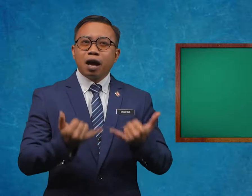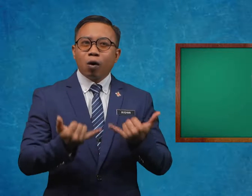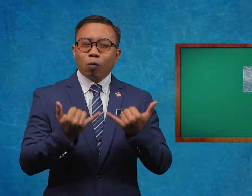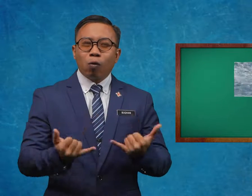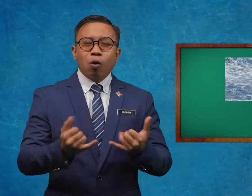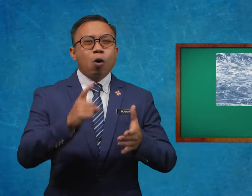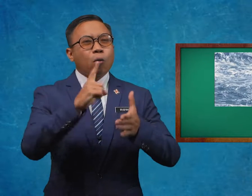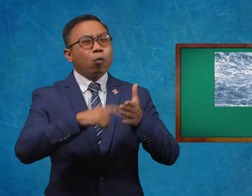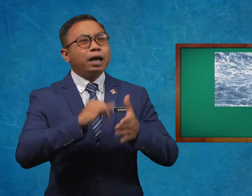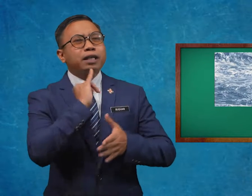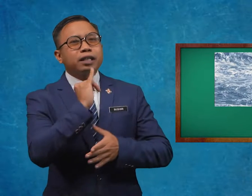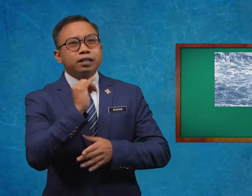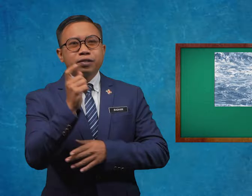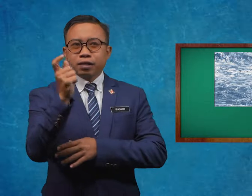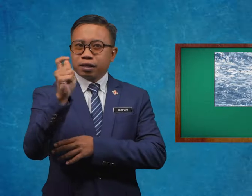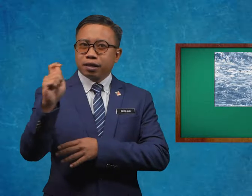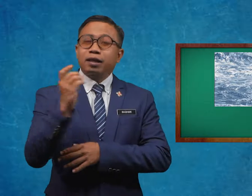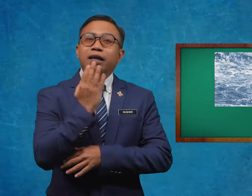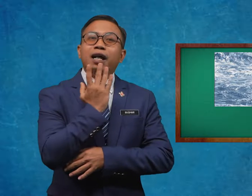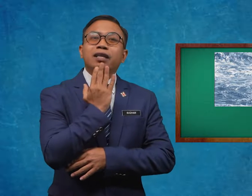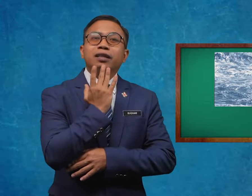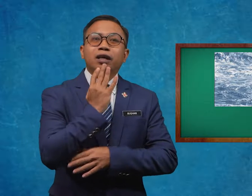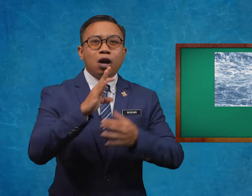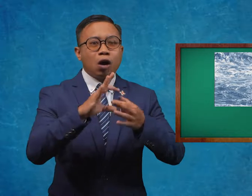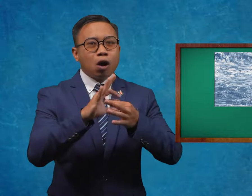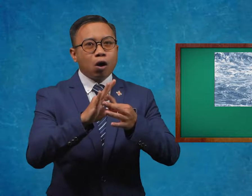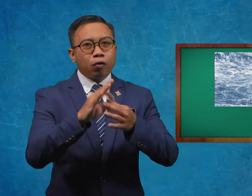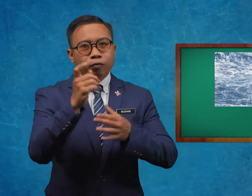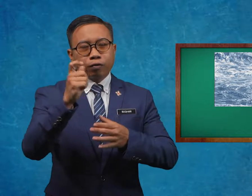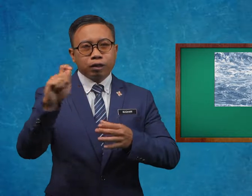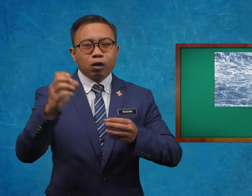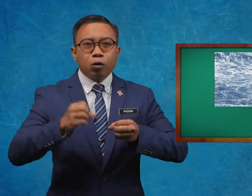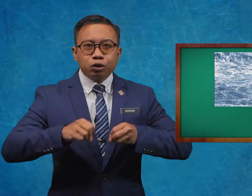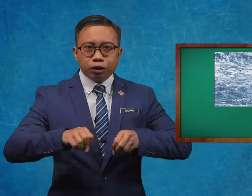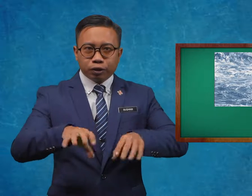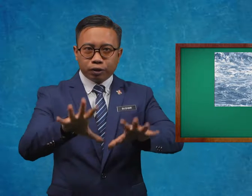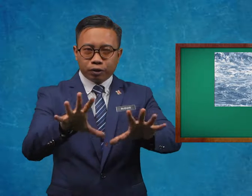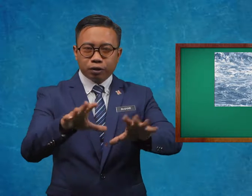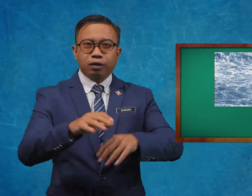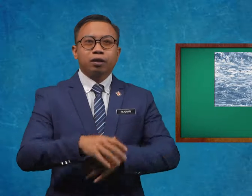Now, what is the color of the ocean?